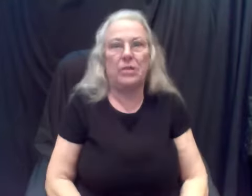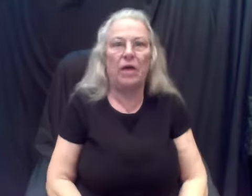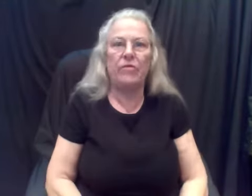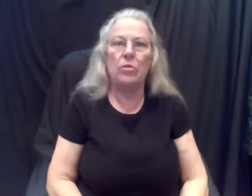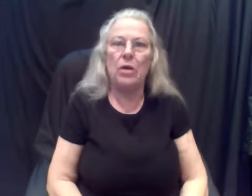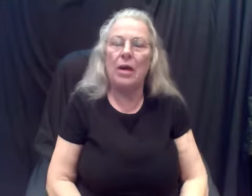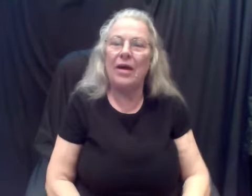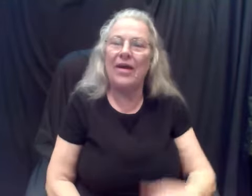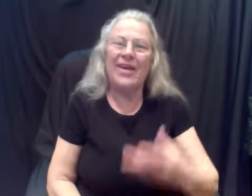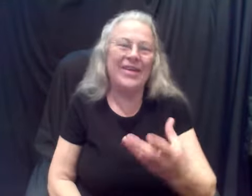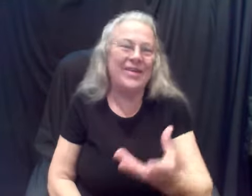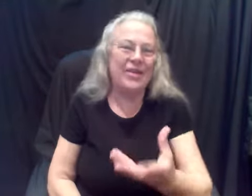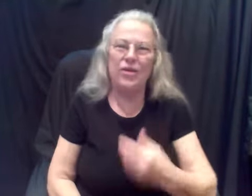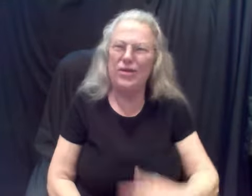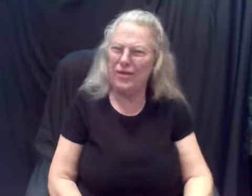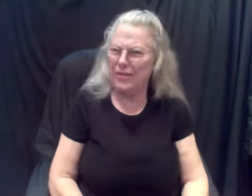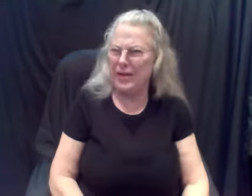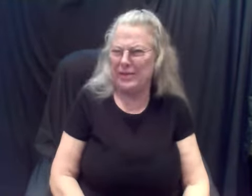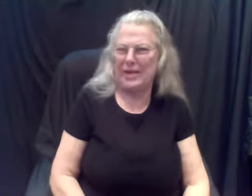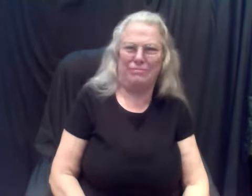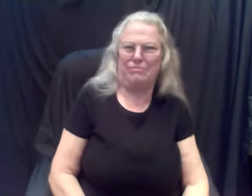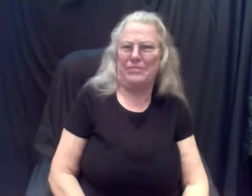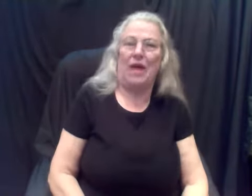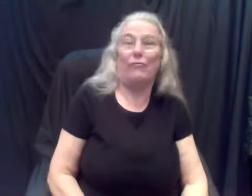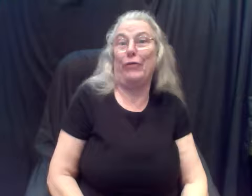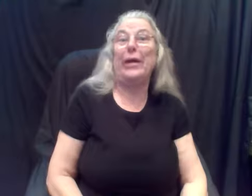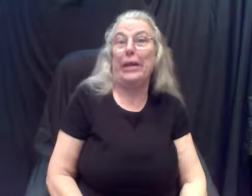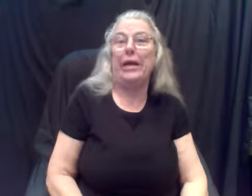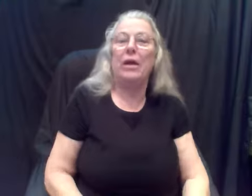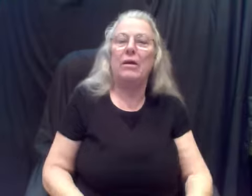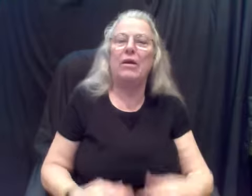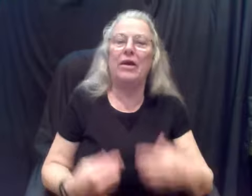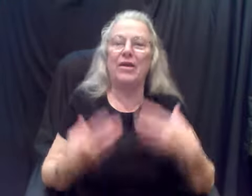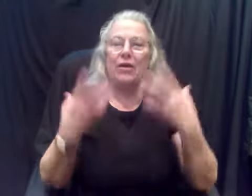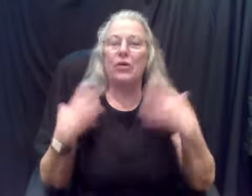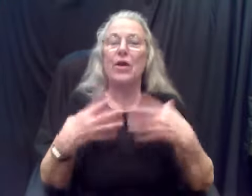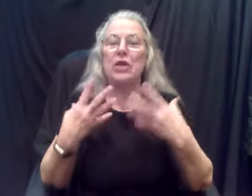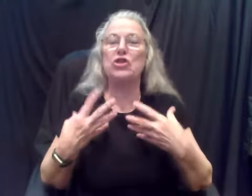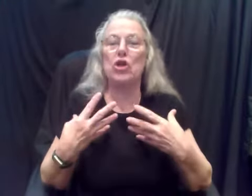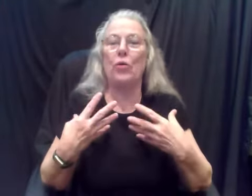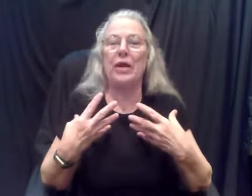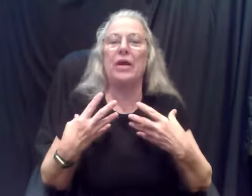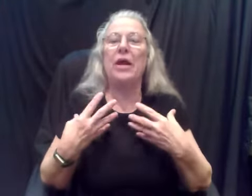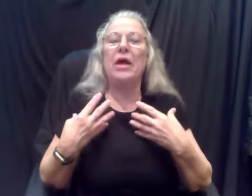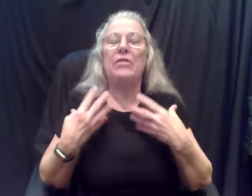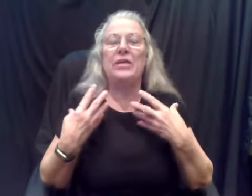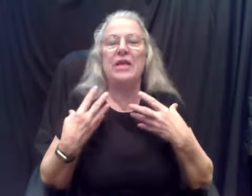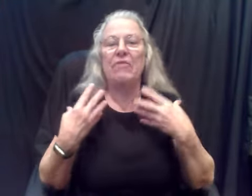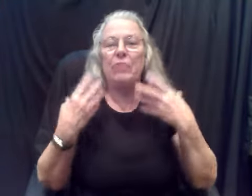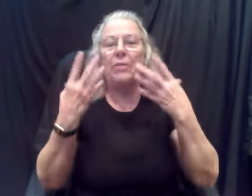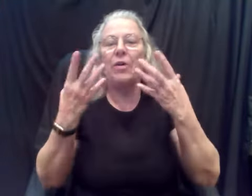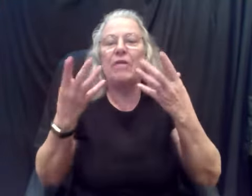you, you look at me and say, not really. You're not showing it. The deaf people are